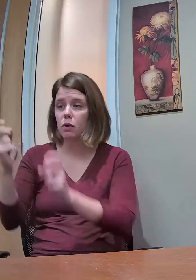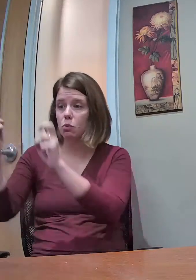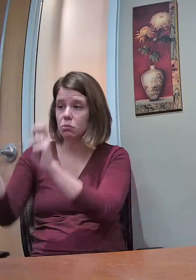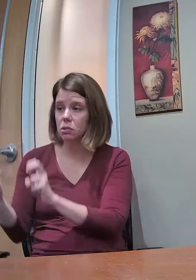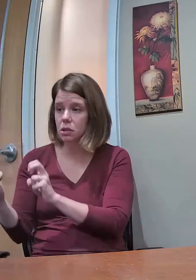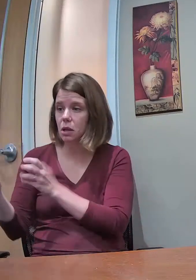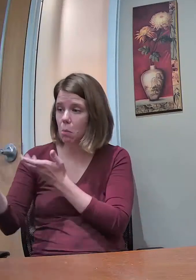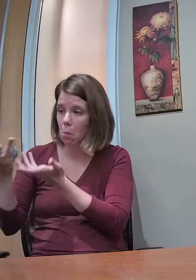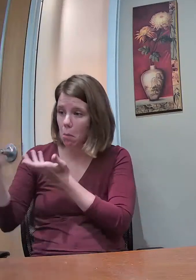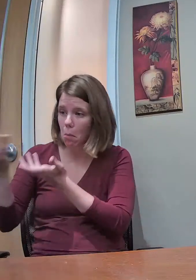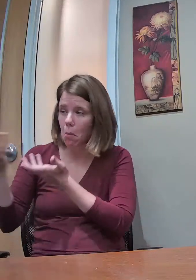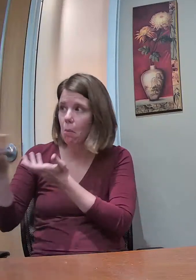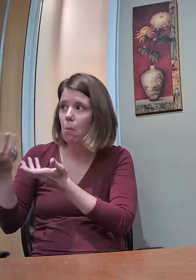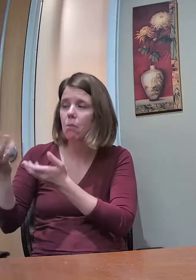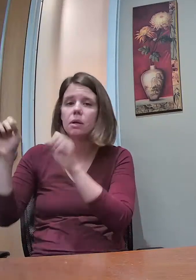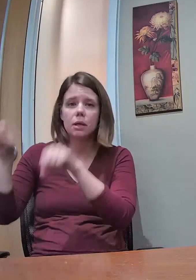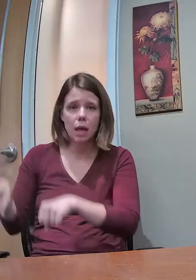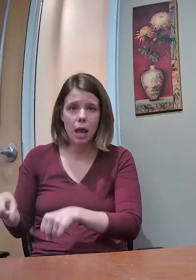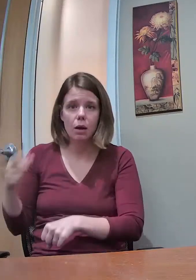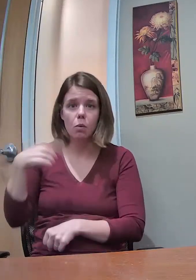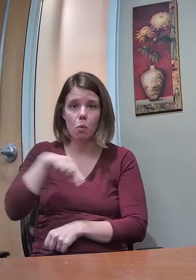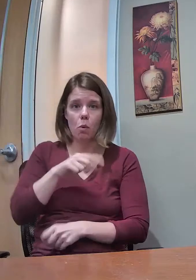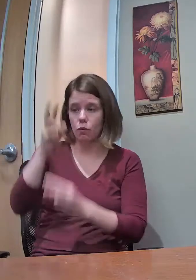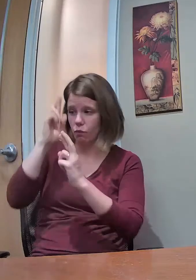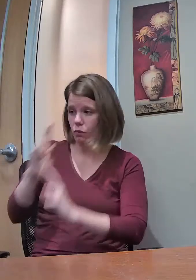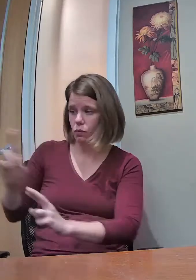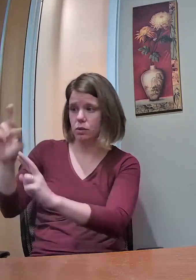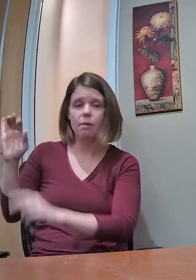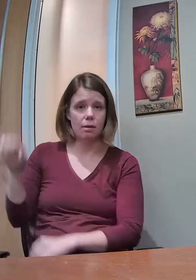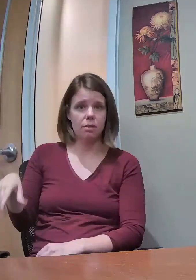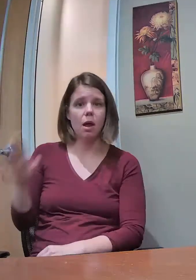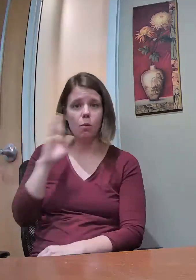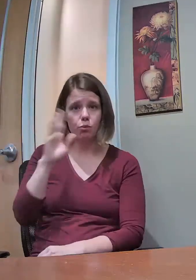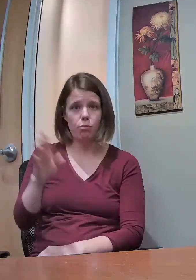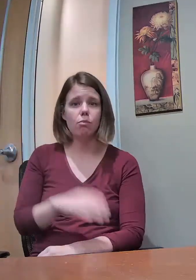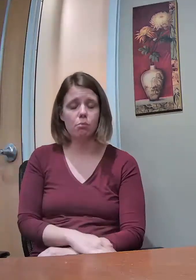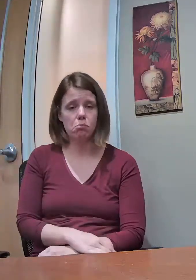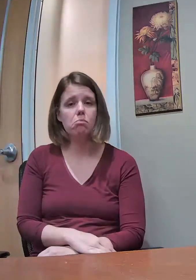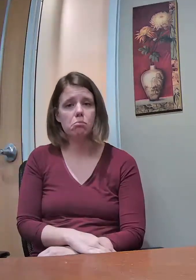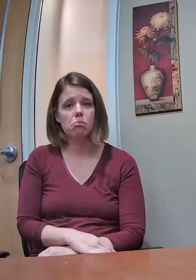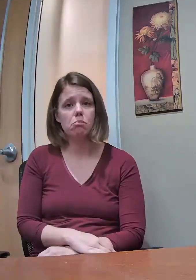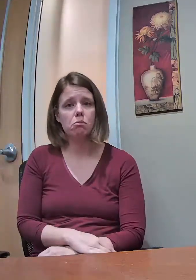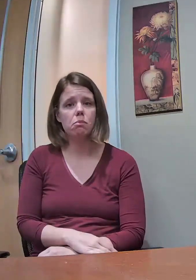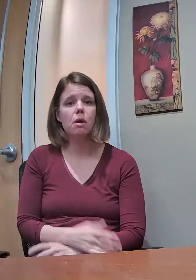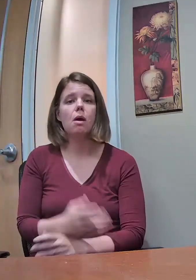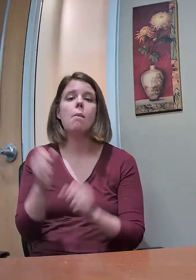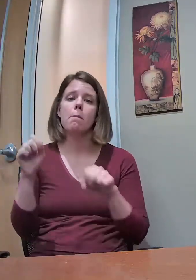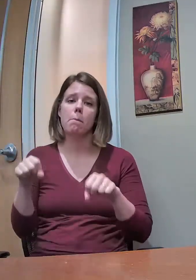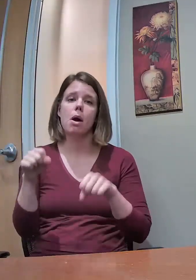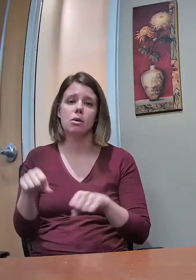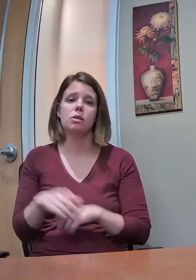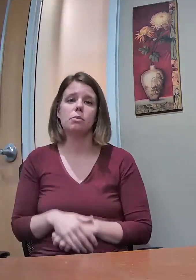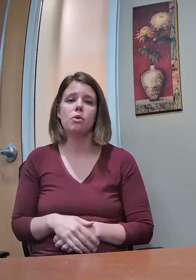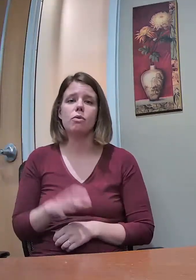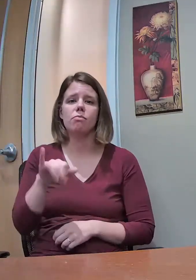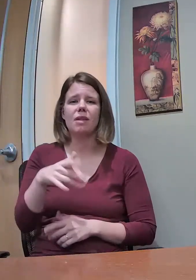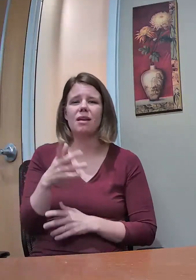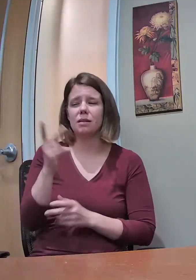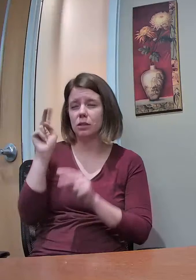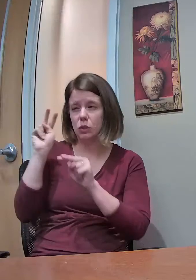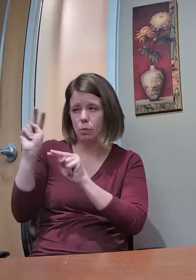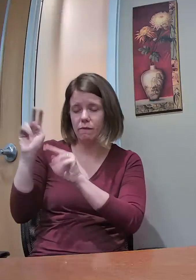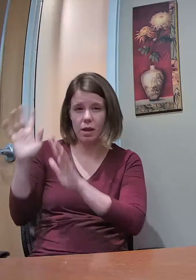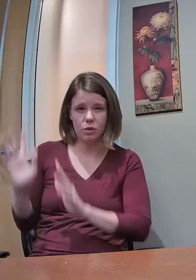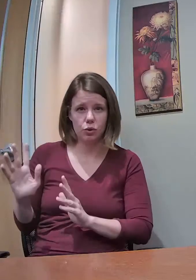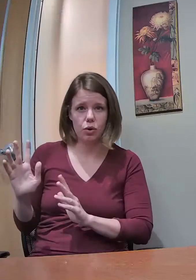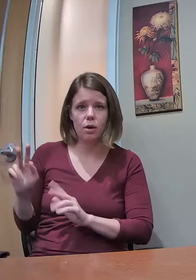discussion will be respected, and we will make sure that the individual is far enough away to give you that privacy that you